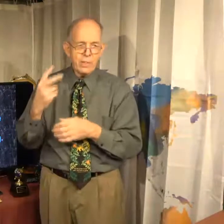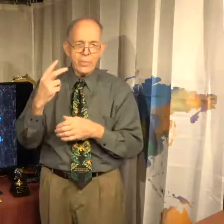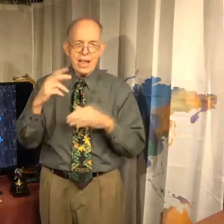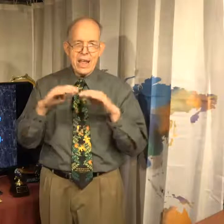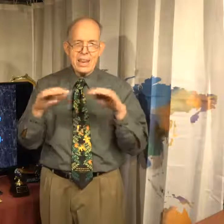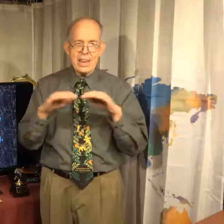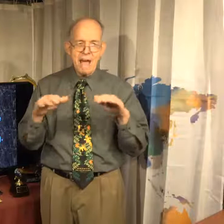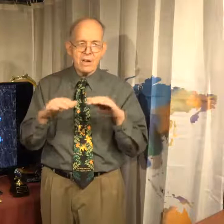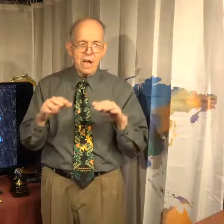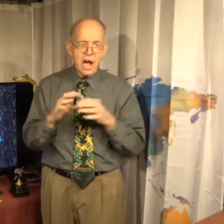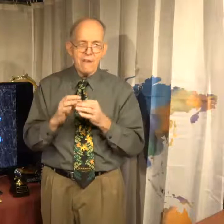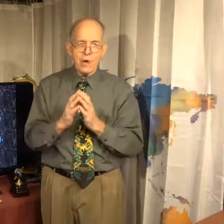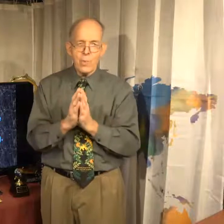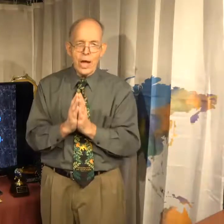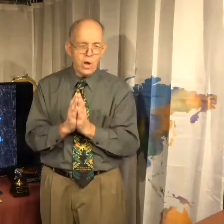the level of prayer.